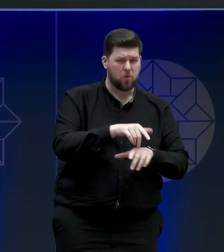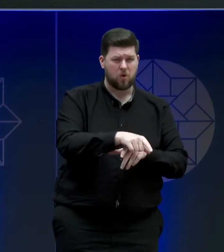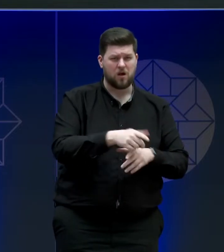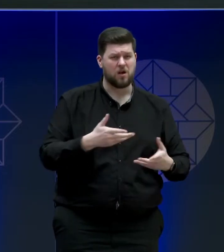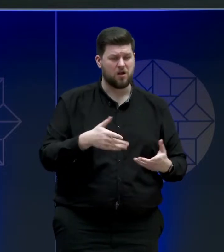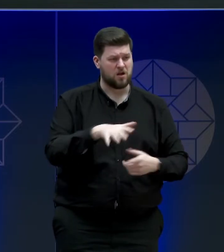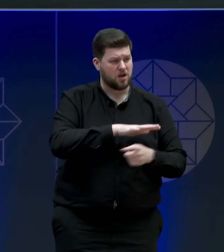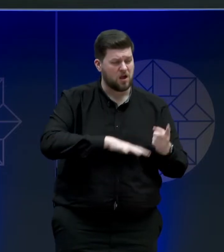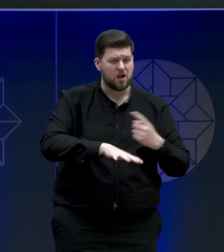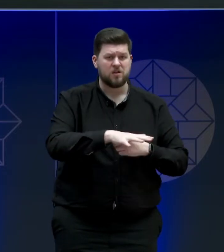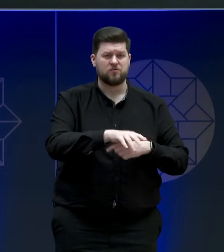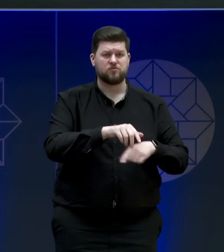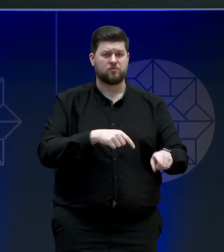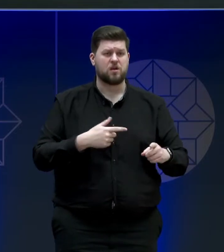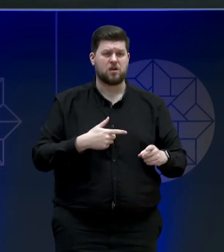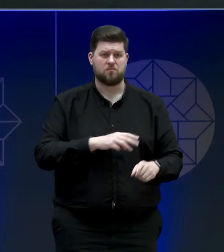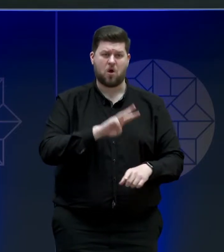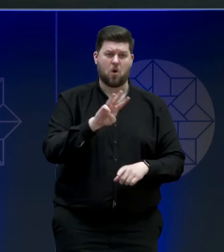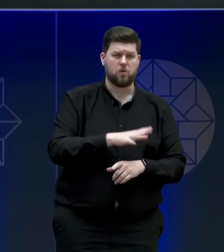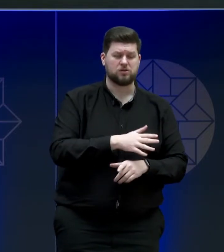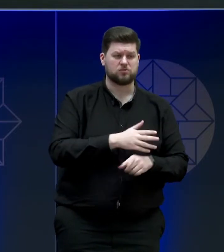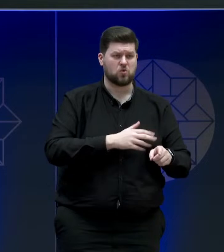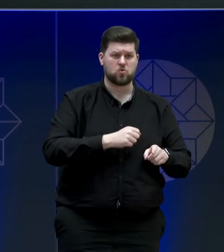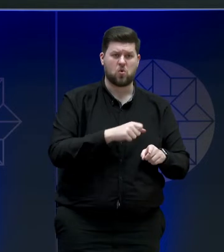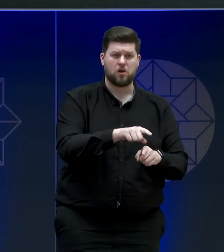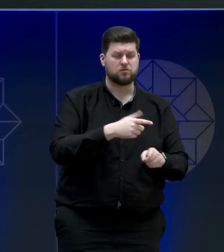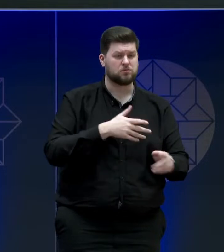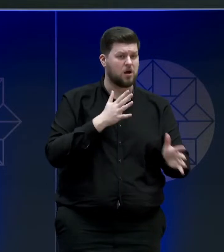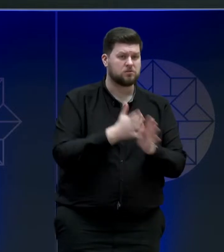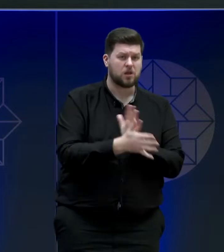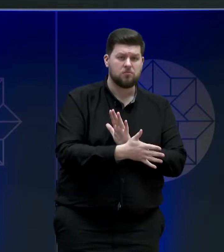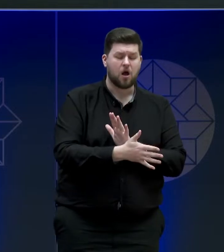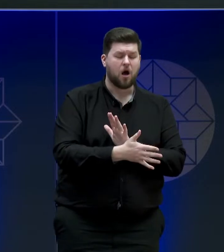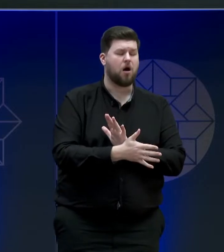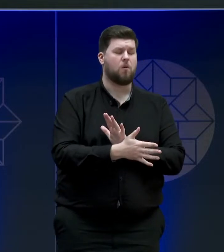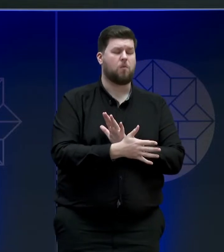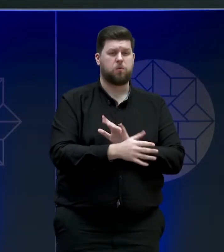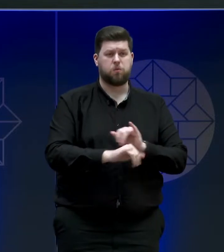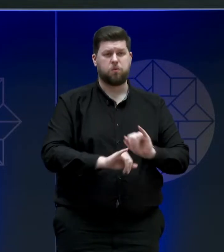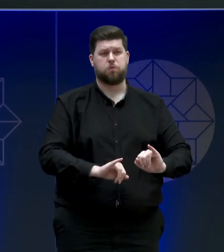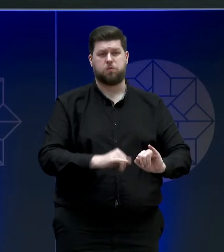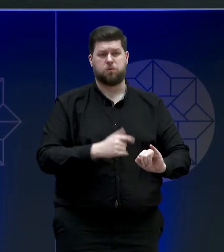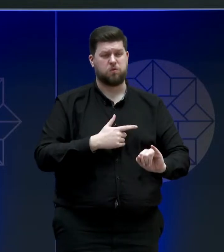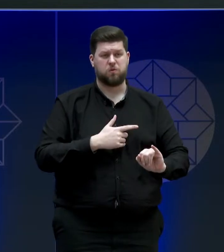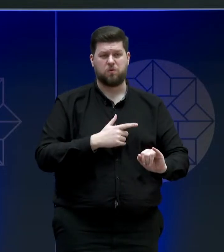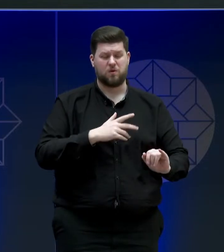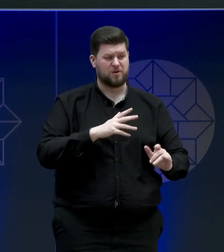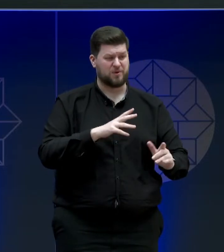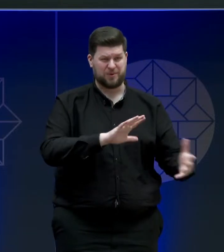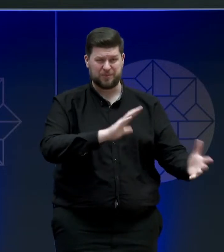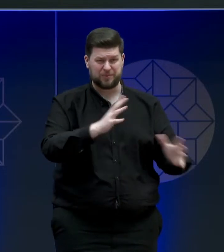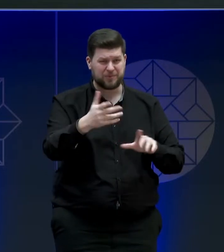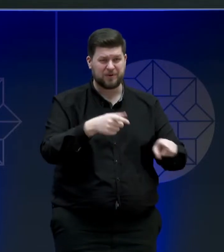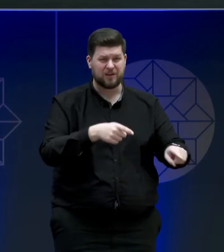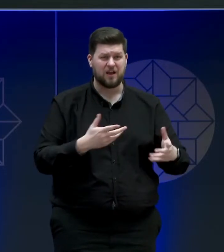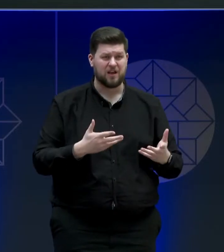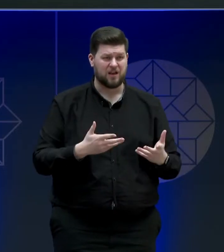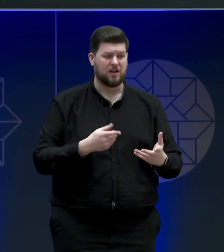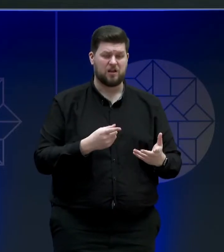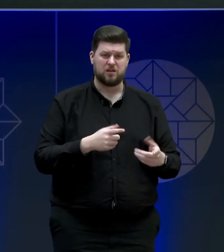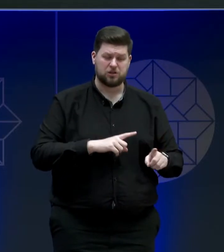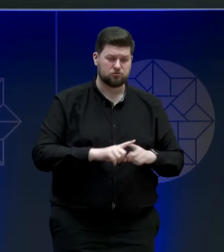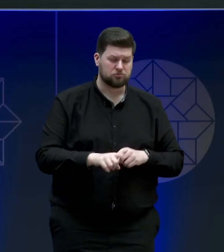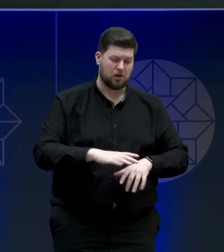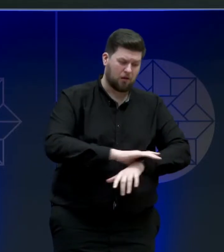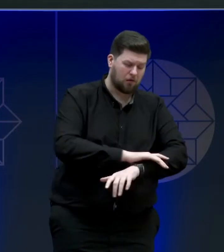most other parts of the country, but the west of Scotland, some of the damage is catastrophic, and they're having to go through immense steps